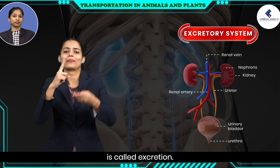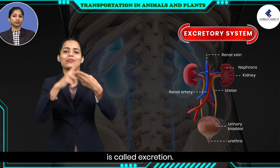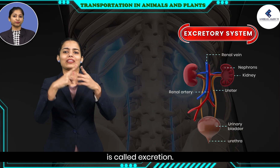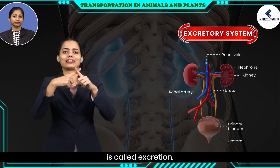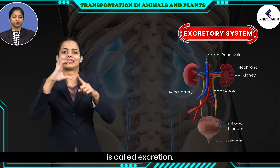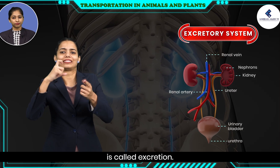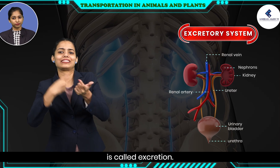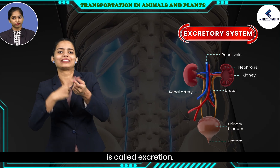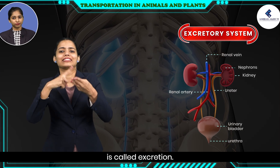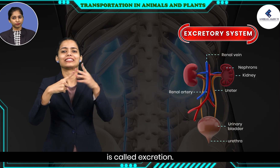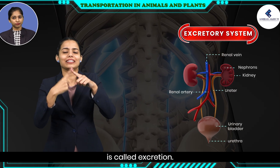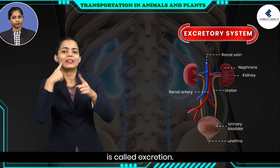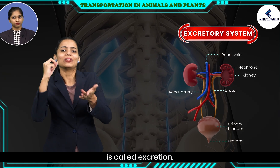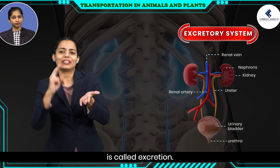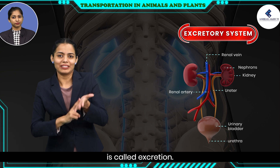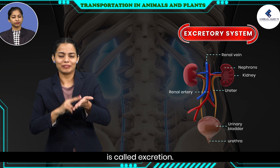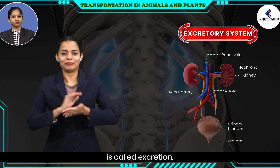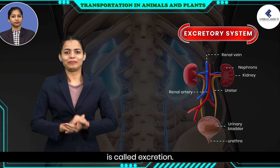excretion.